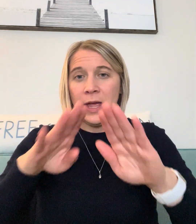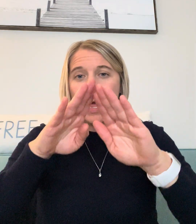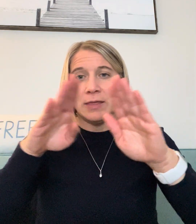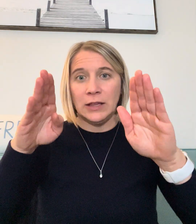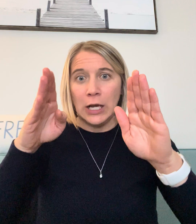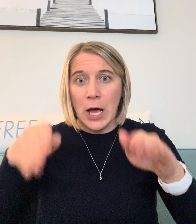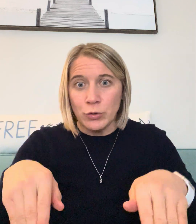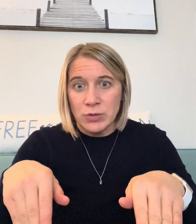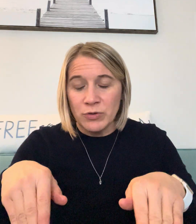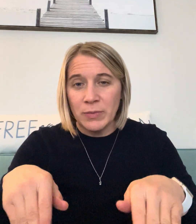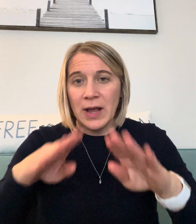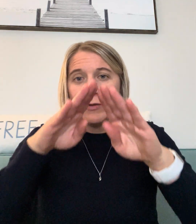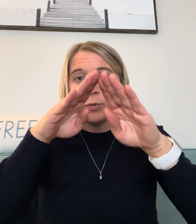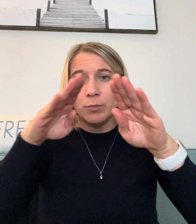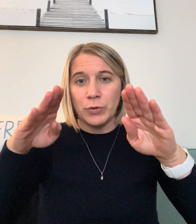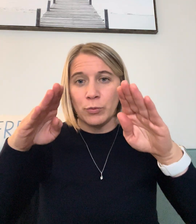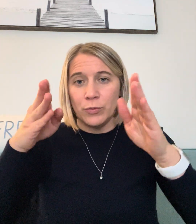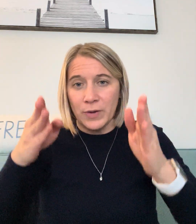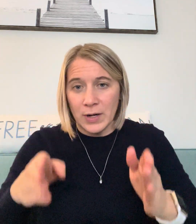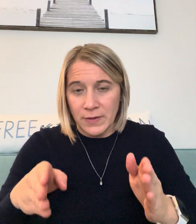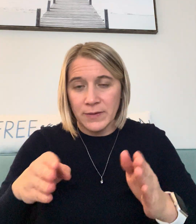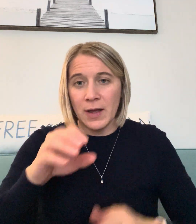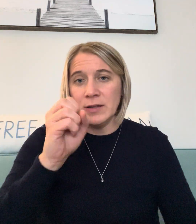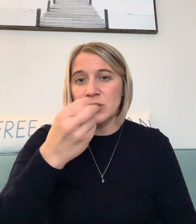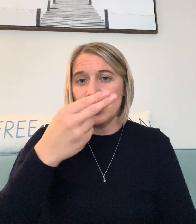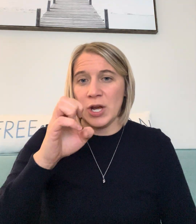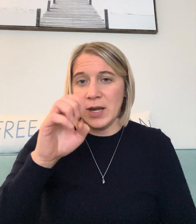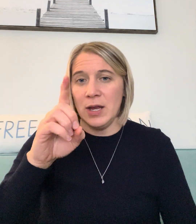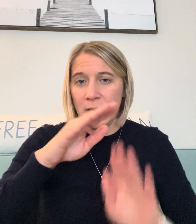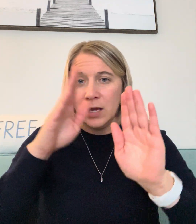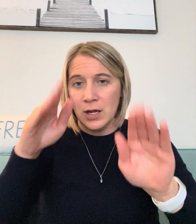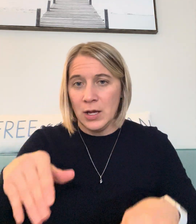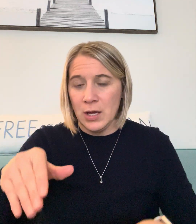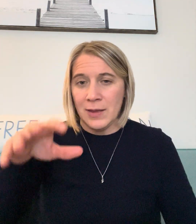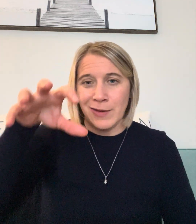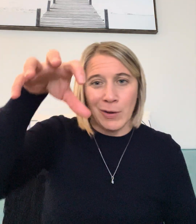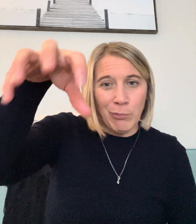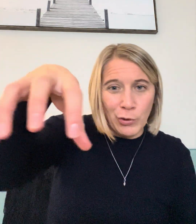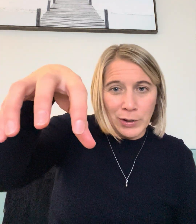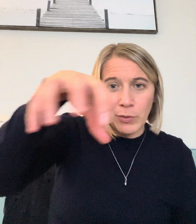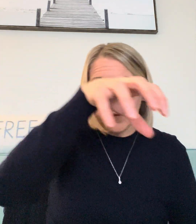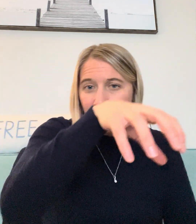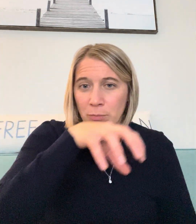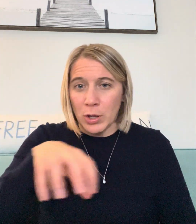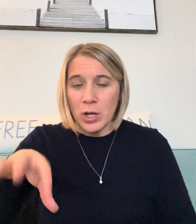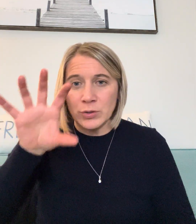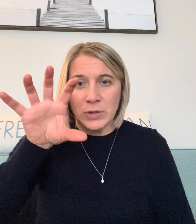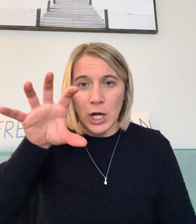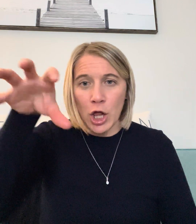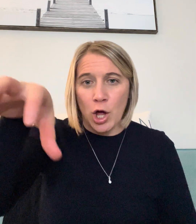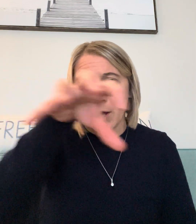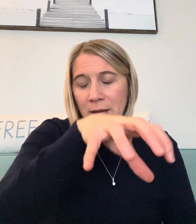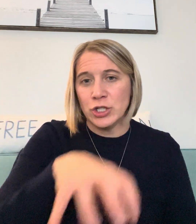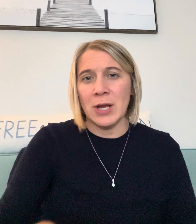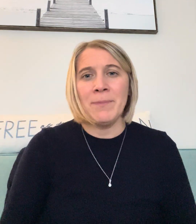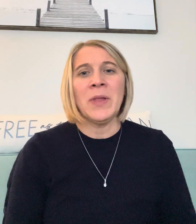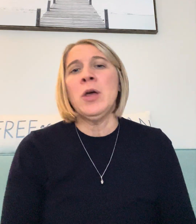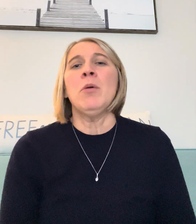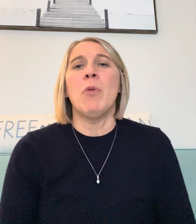add the little house movement afterward, put the roof on the sides, shed. You can put it wherever it belongs with that claw hand shape. Most of